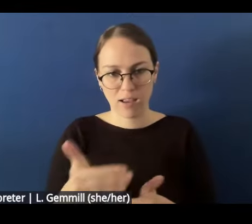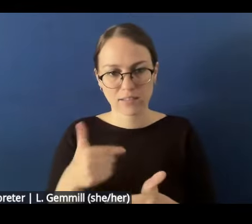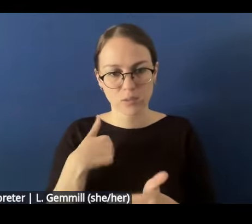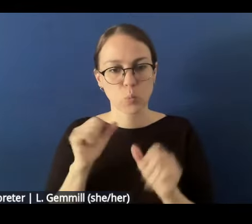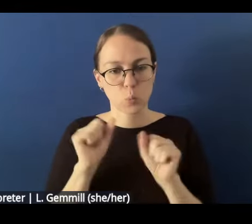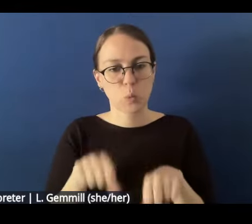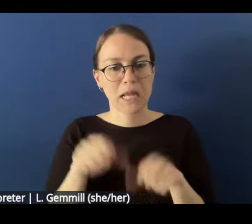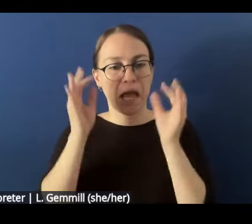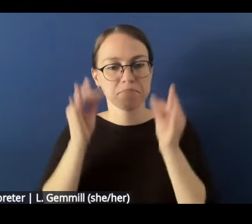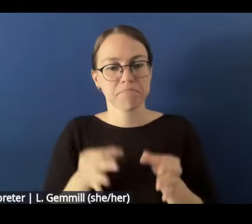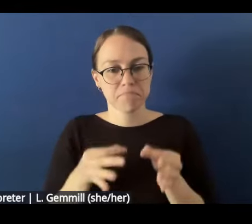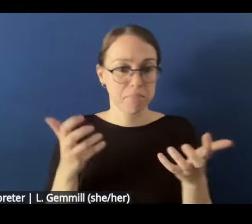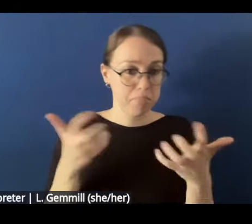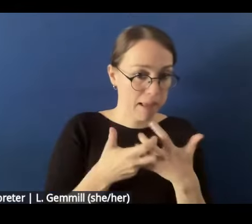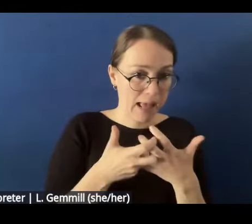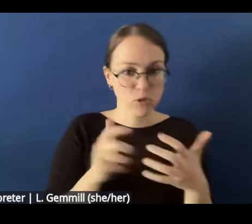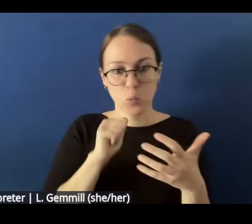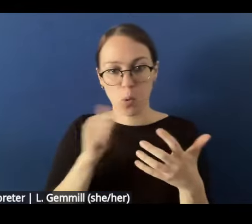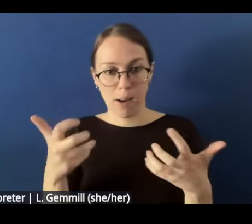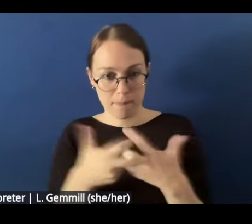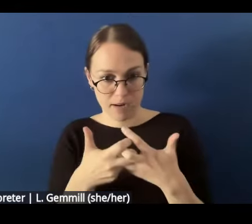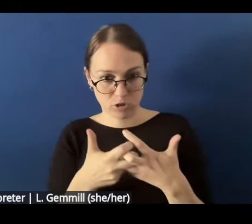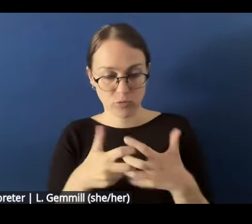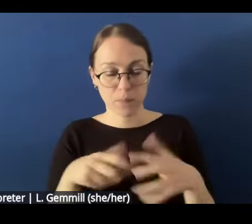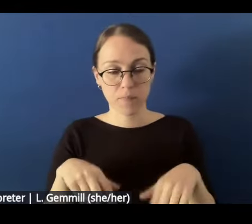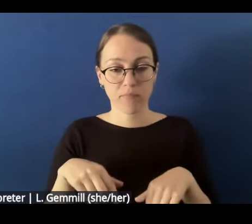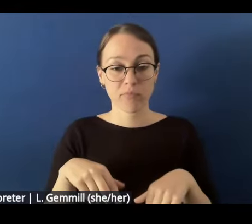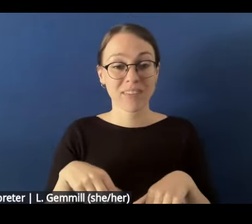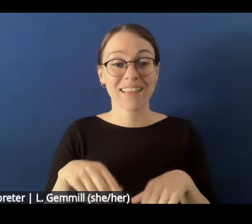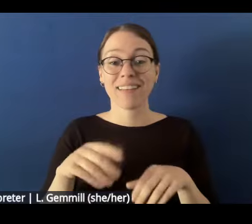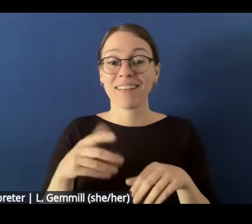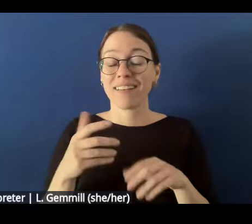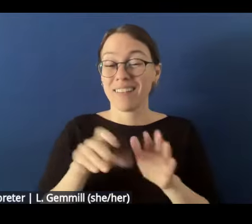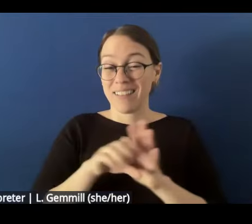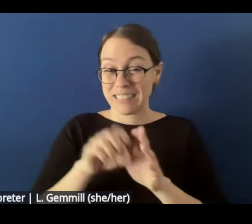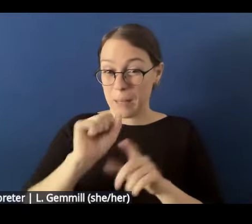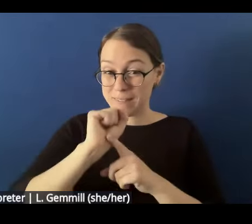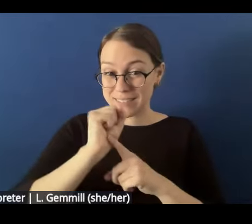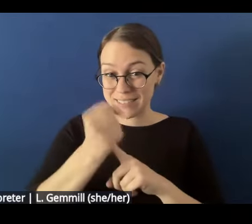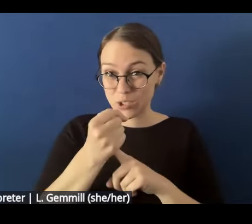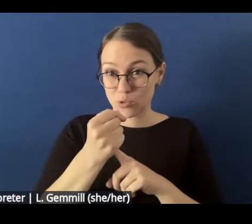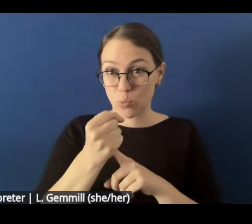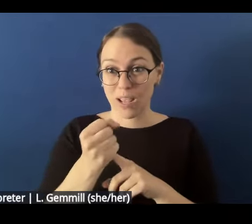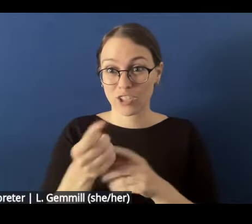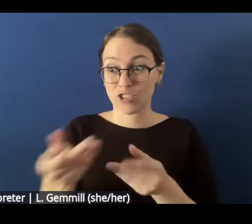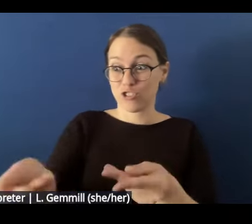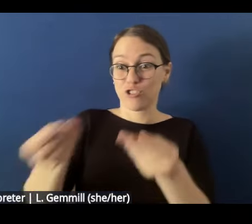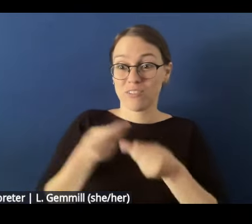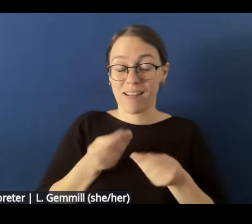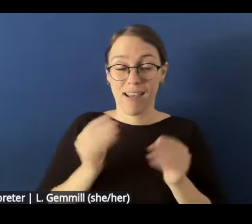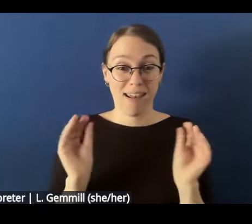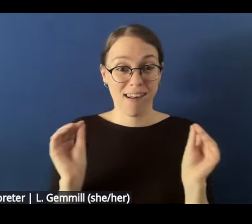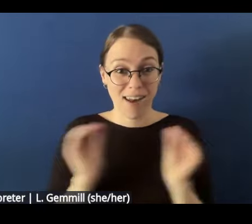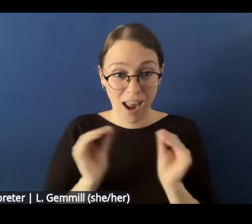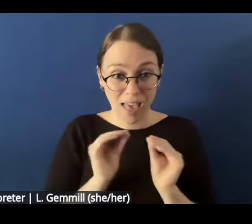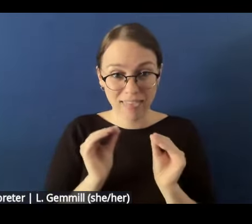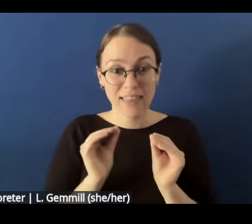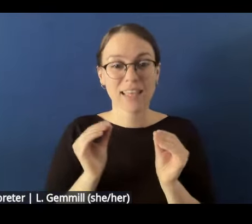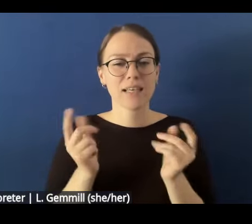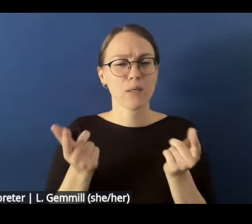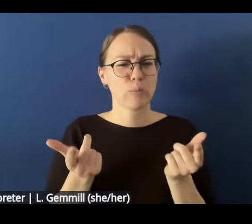no? I think in the instance where we have nothing, then the question is what to do. I would not presume